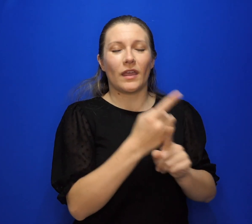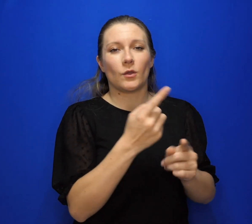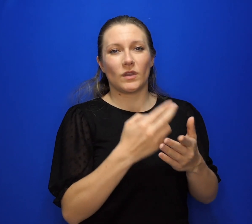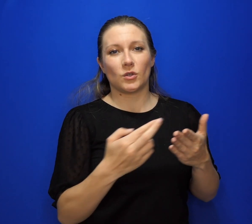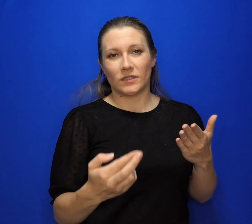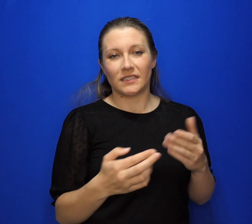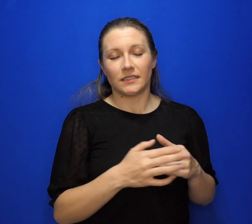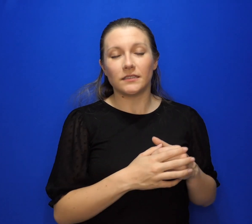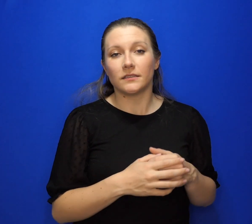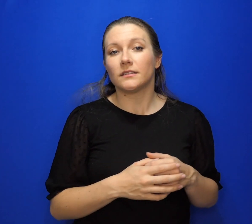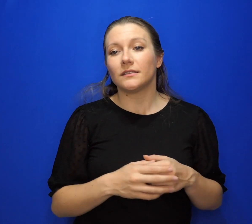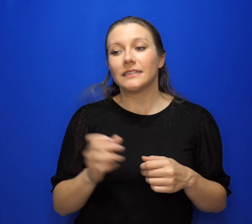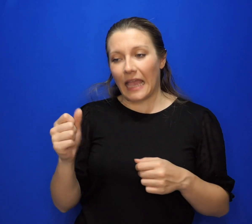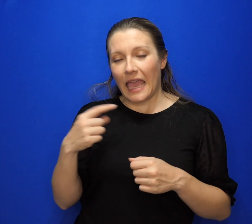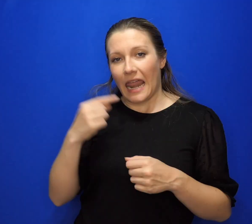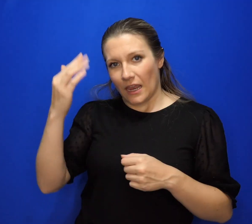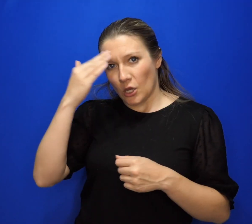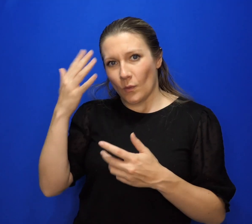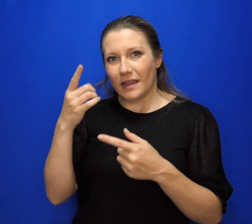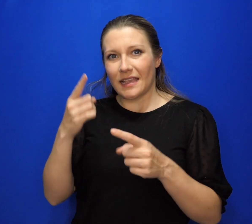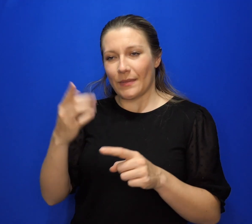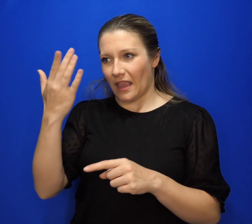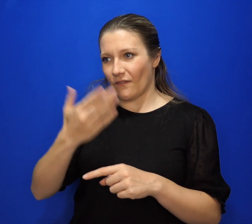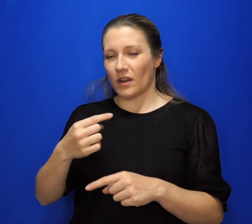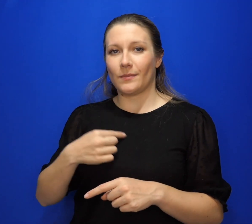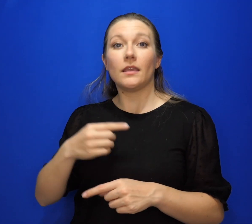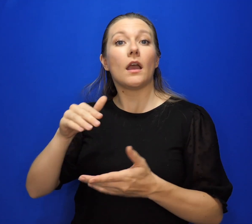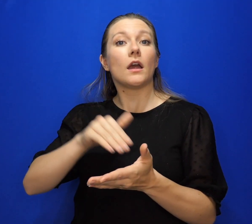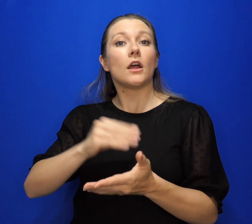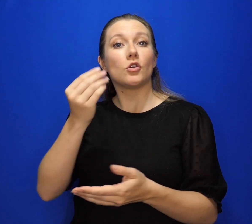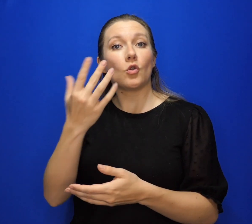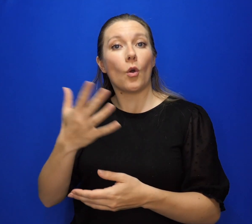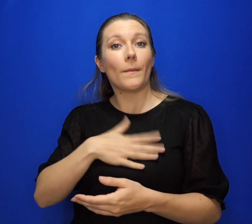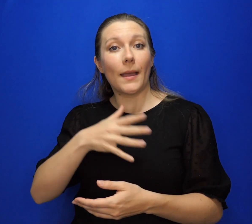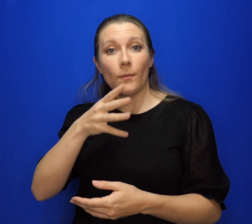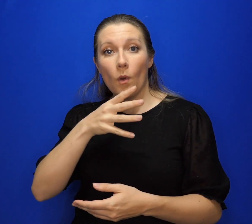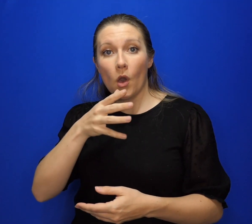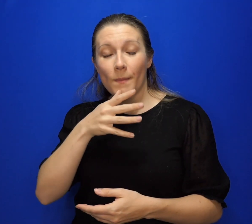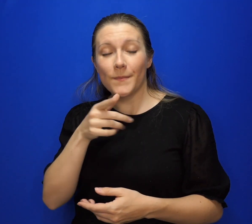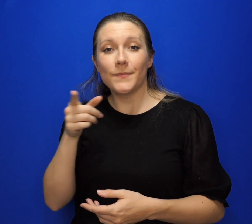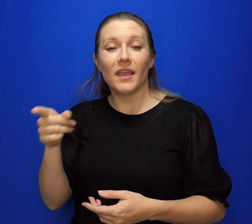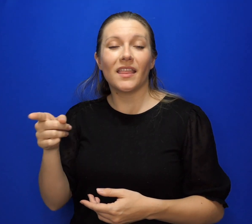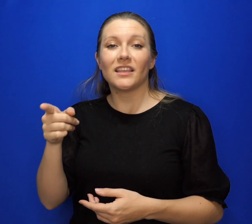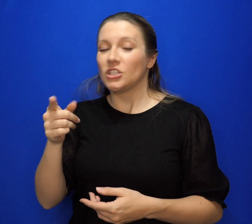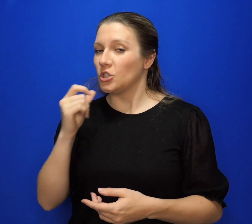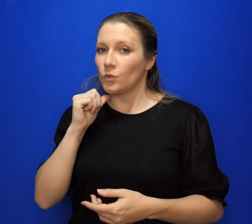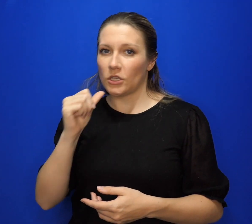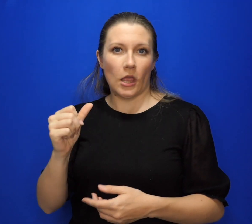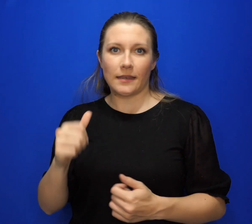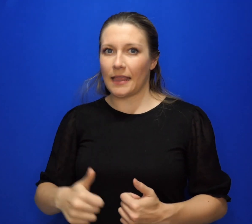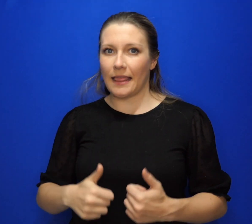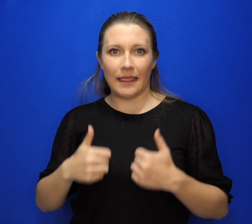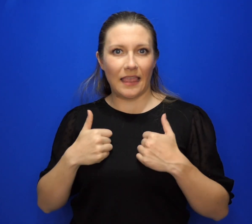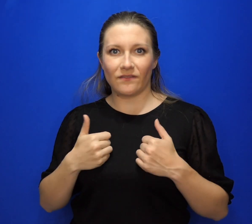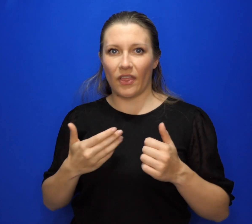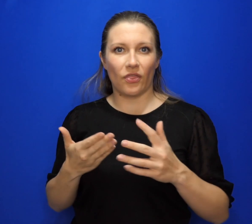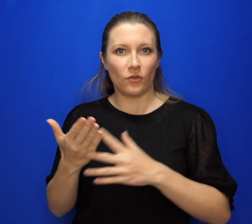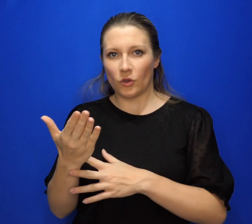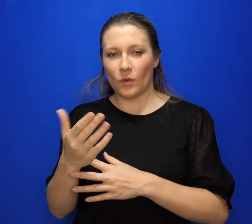A doctor told my mom that she would not live through a surgery she needed to remove cancer. And he